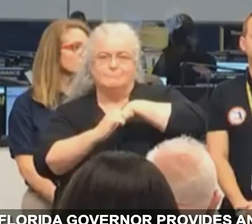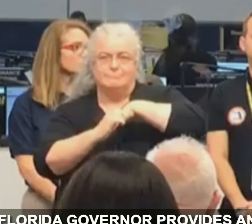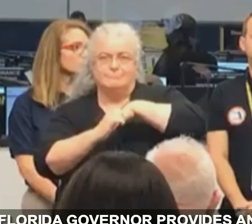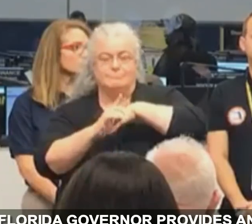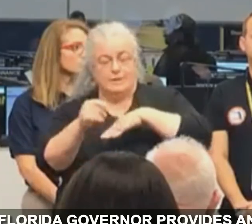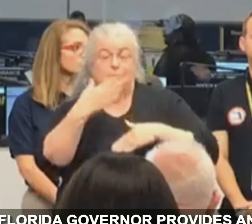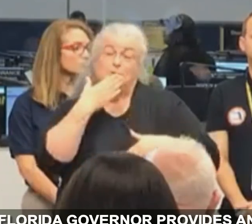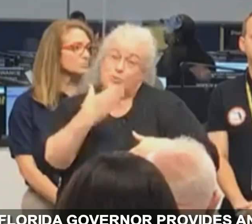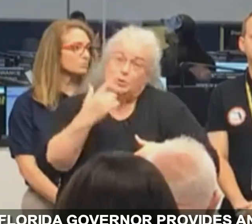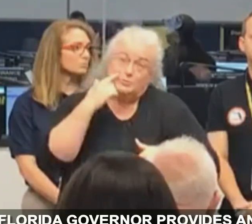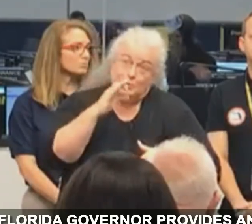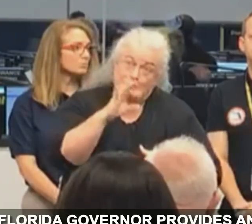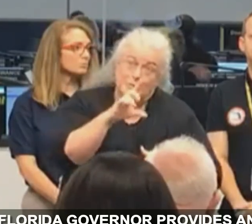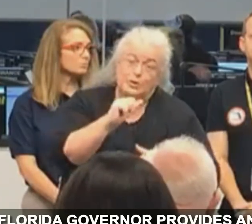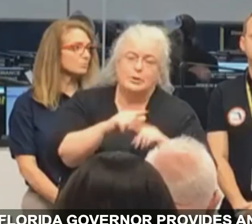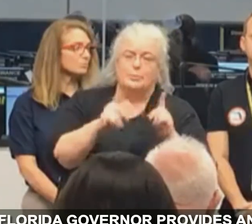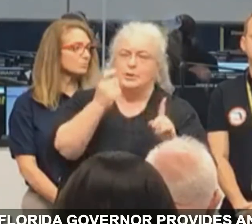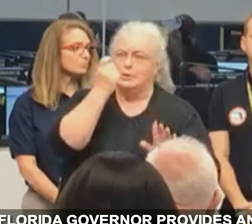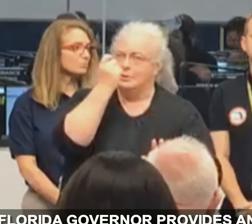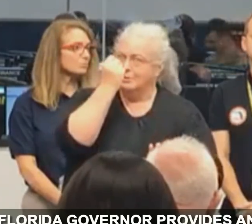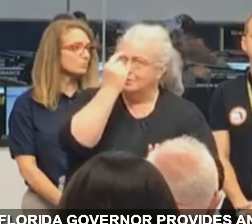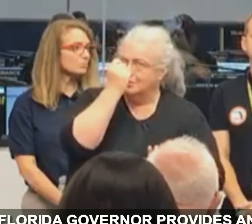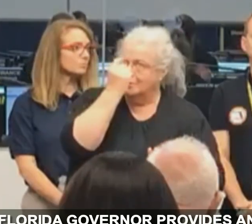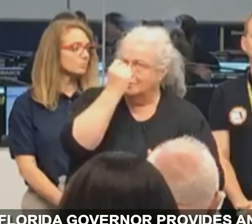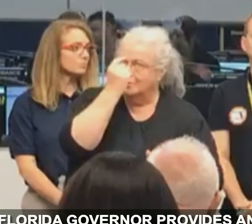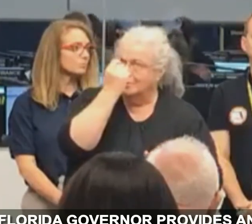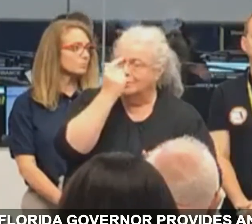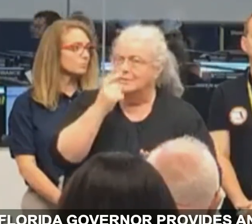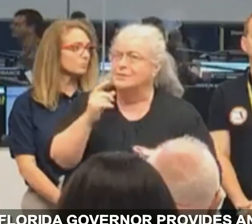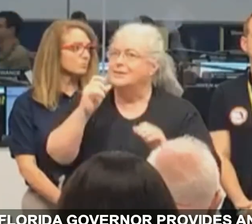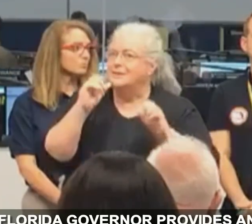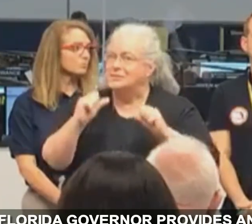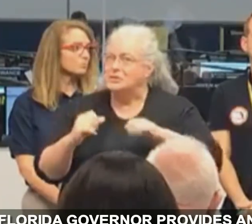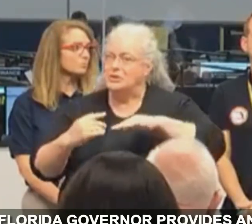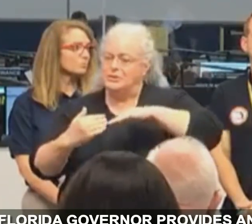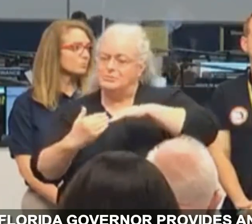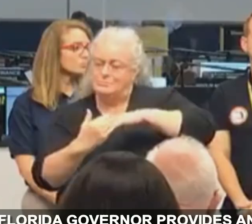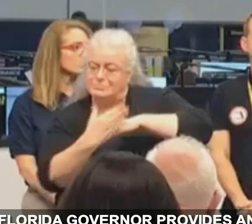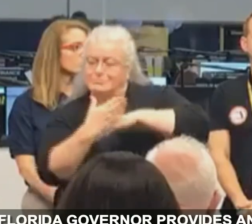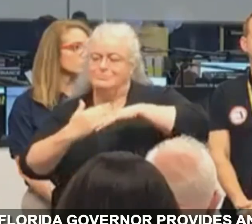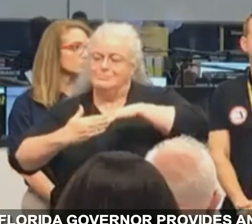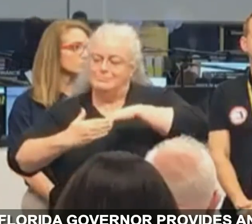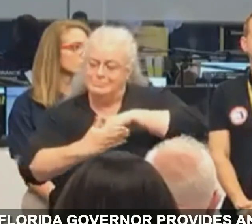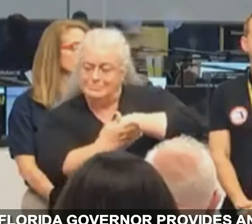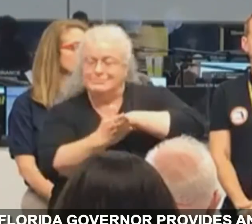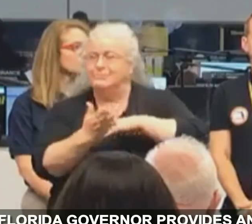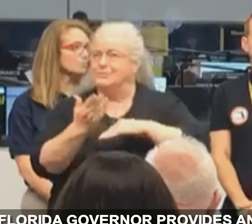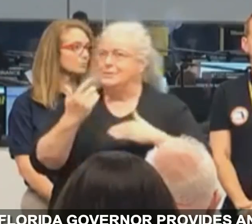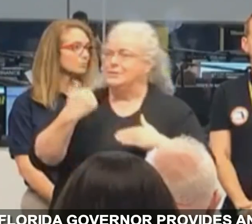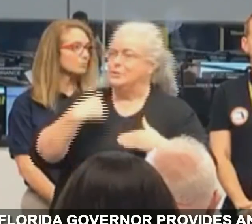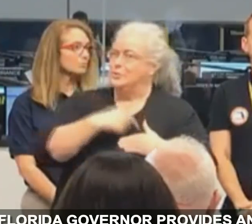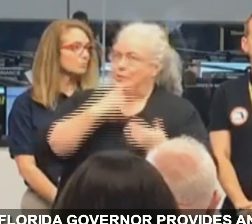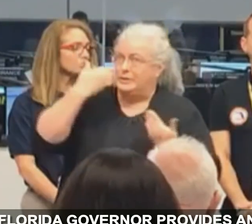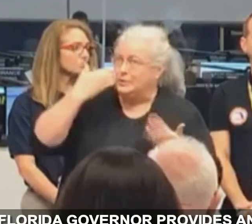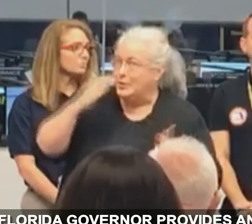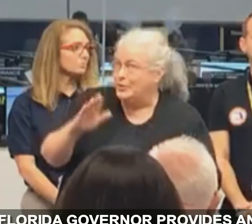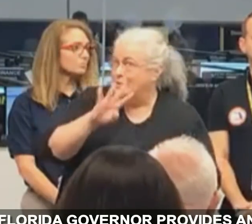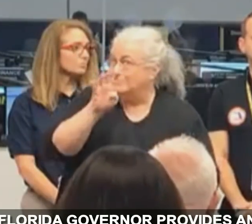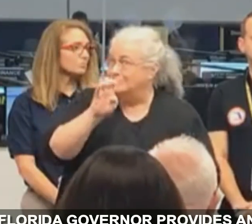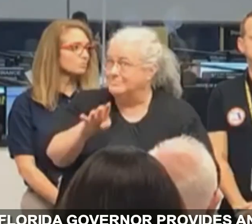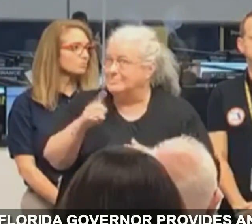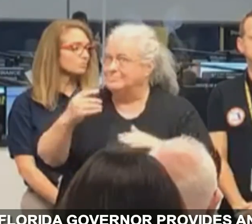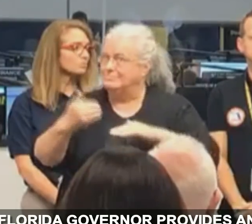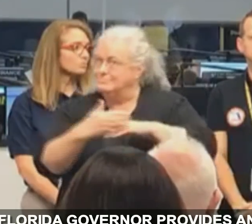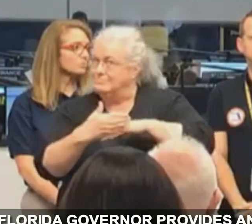As you're looking at these forecasts, a bump in one direction or the other could have really significant ramifications in terms